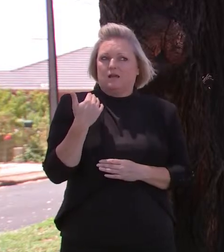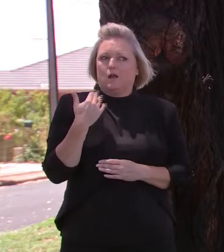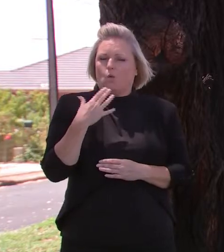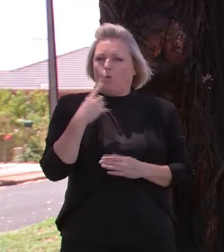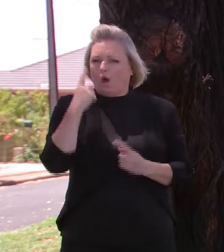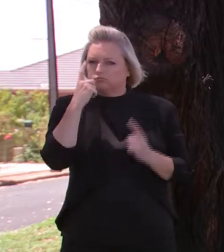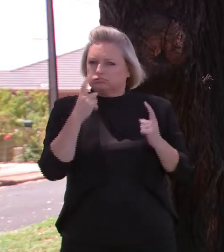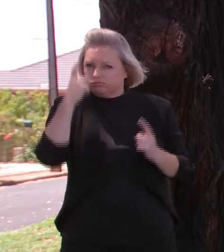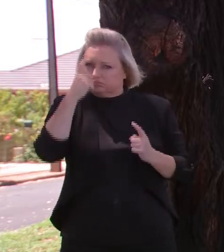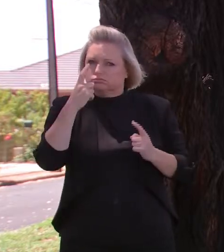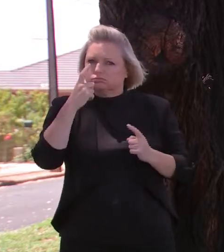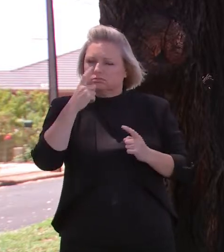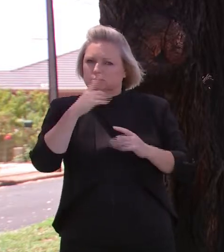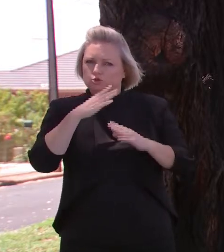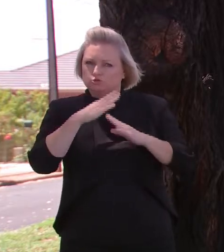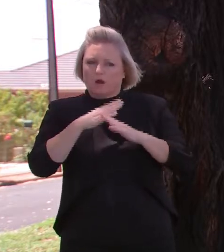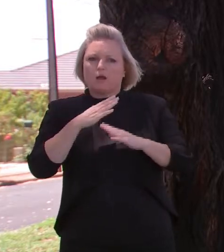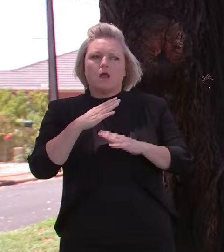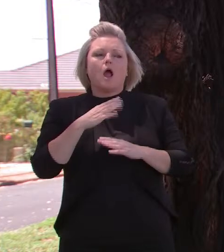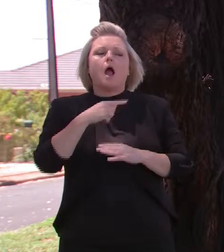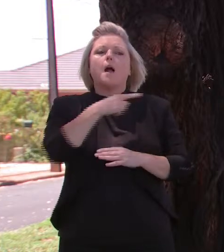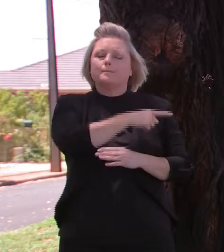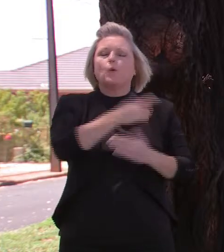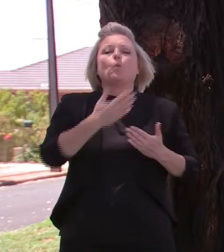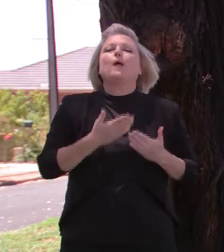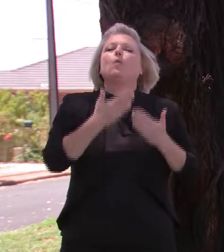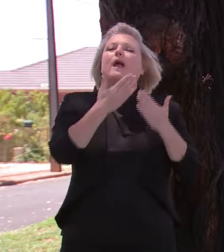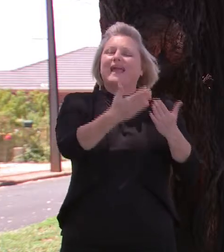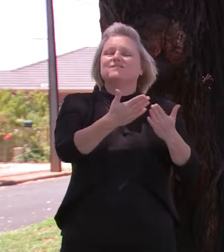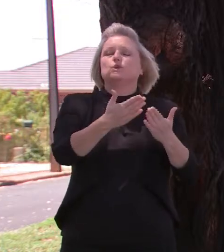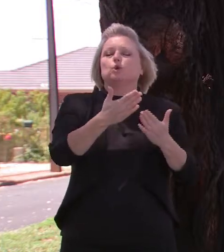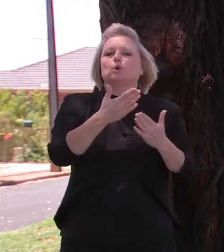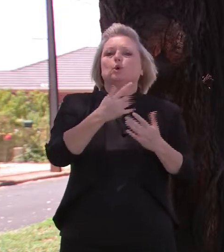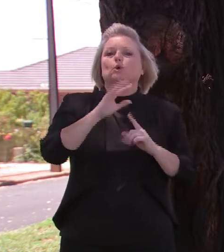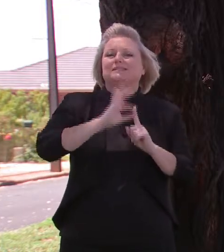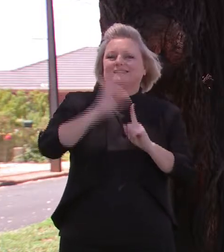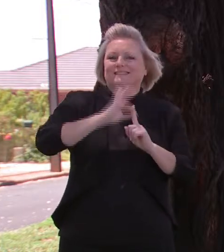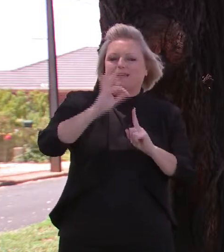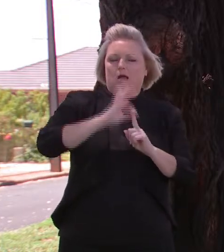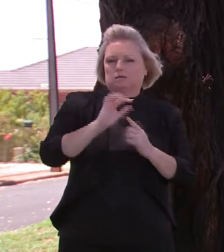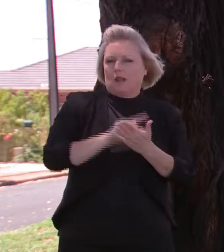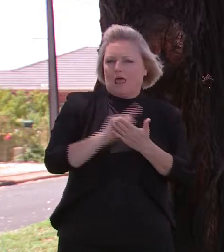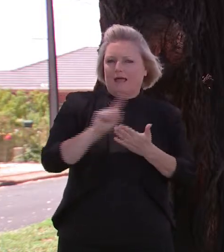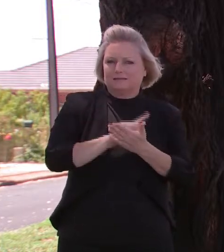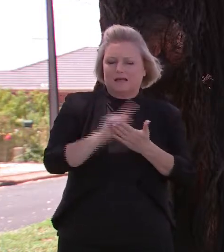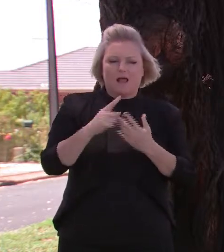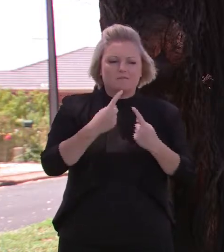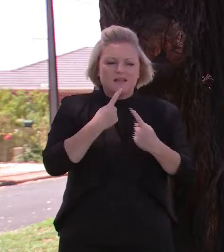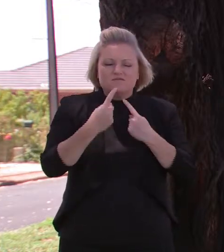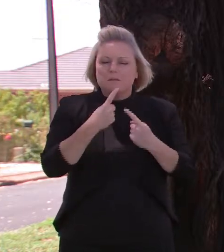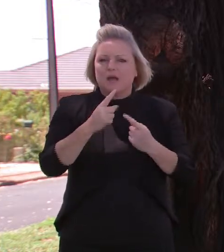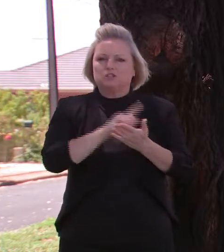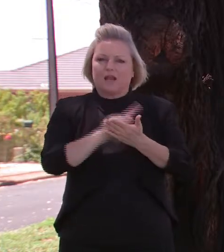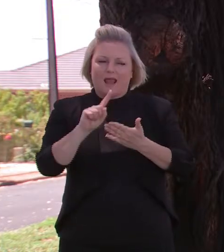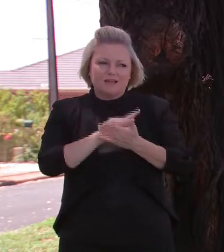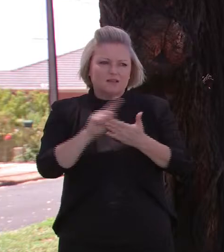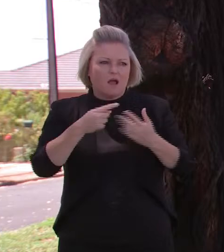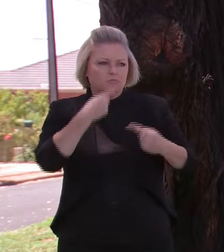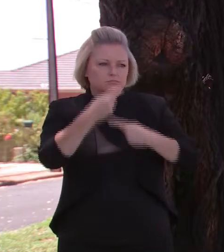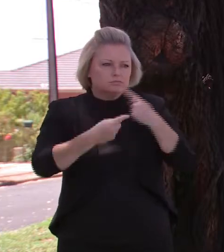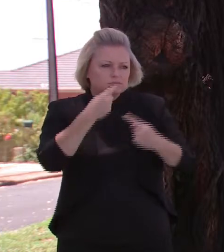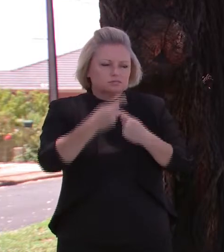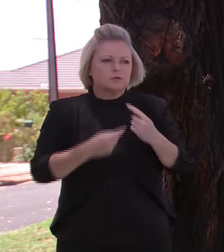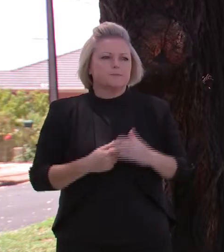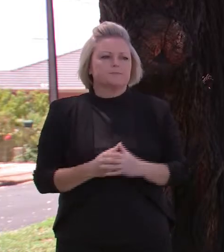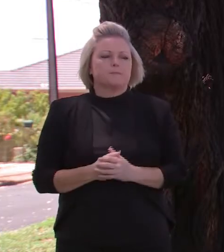rats. How many? Can we provide that detail to you later today? I know that what the program was, but the actual numbers and where they've gone is going to